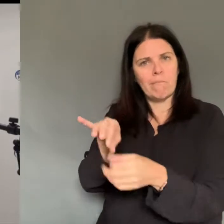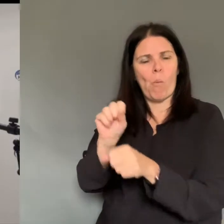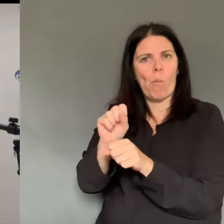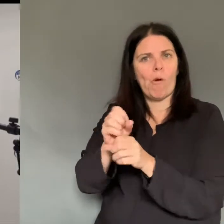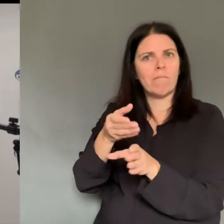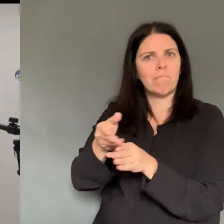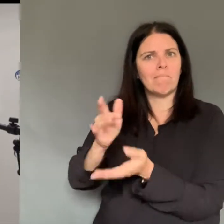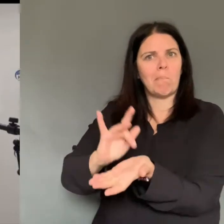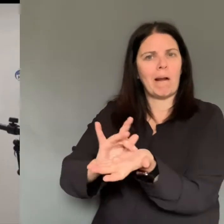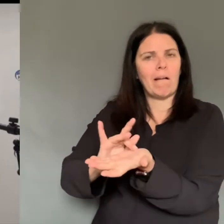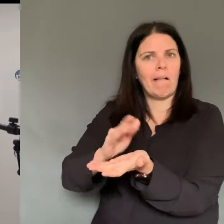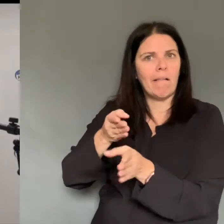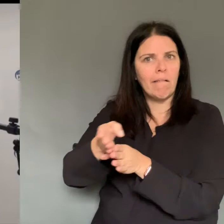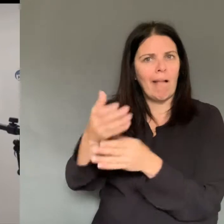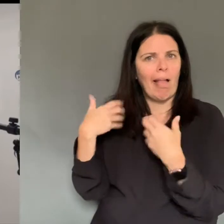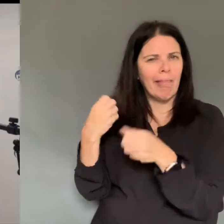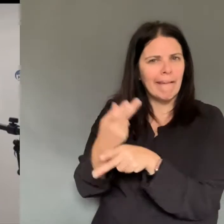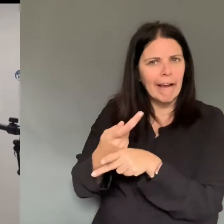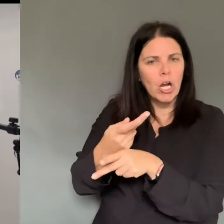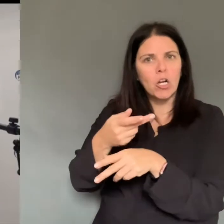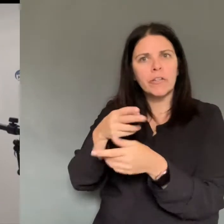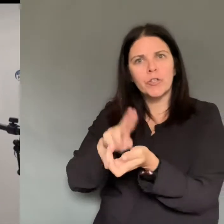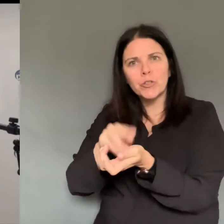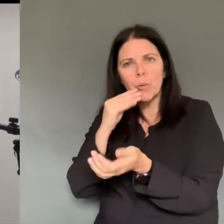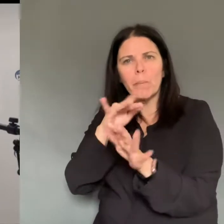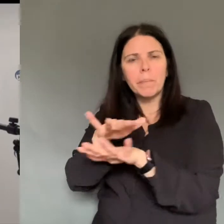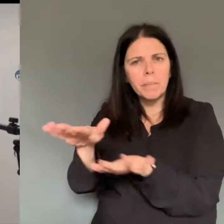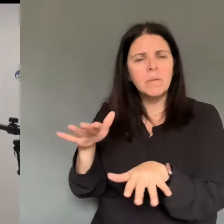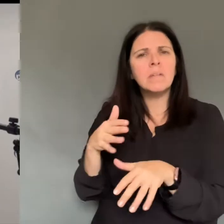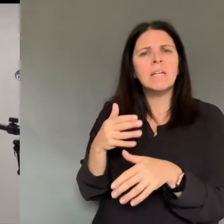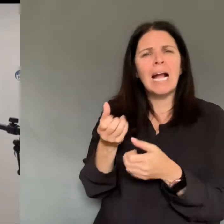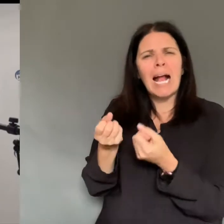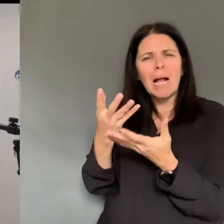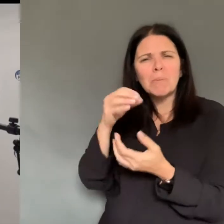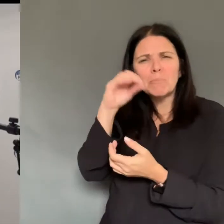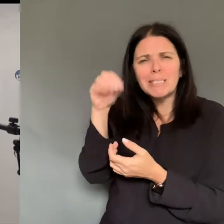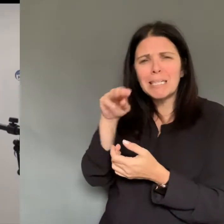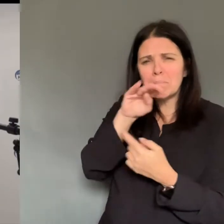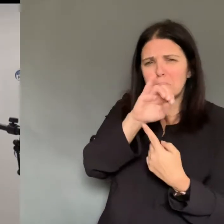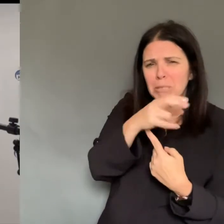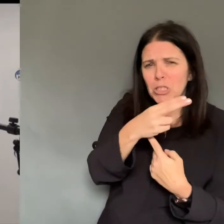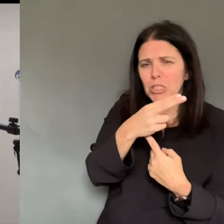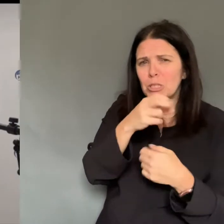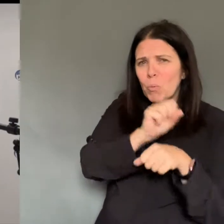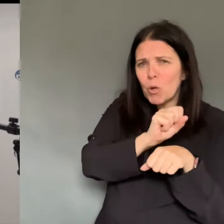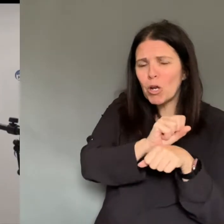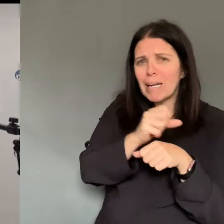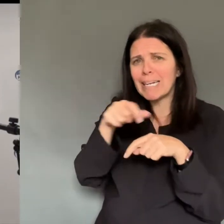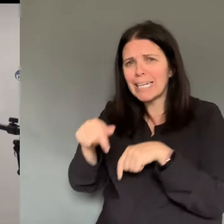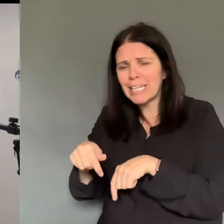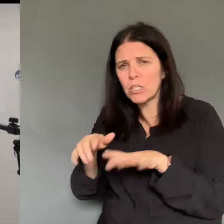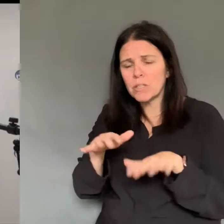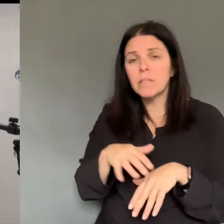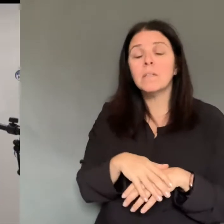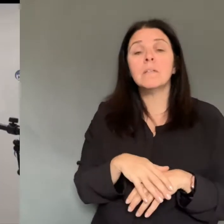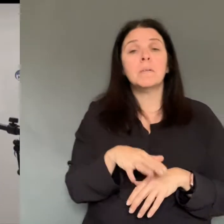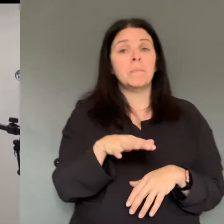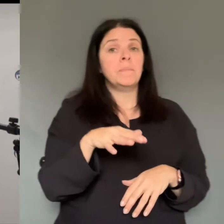Which I guess goes in line with what we're seeing in Michigan. That is correct. Michigan has a high number of cases,